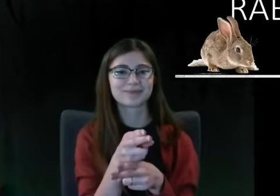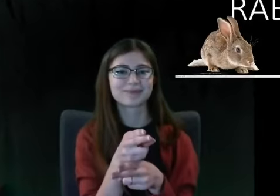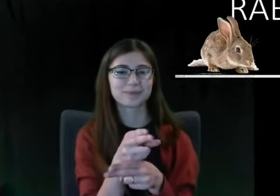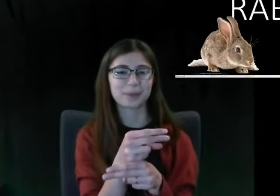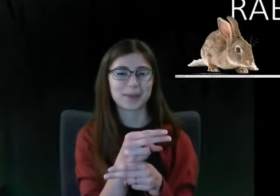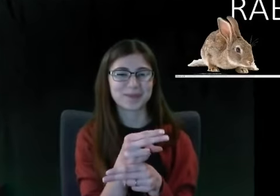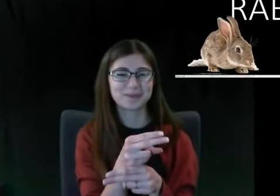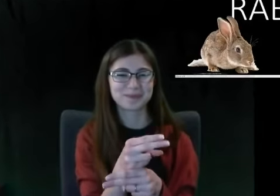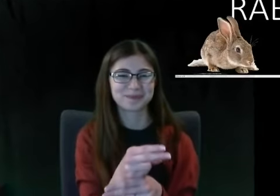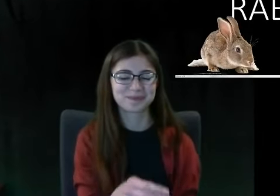Rabbit.